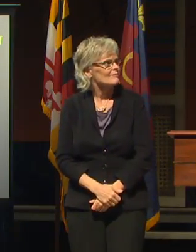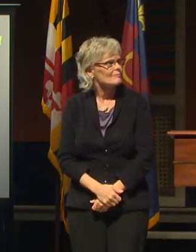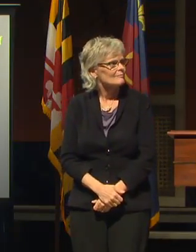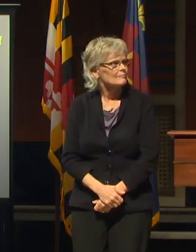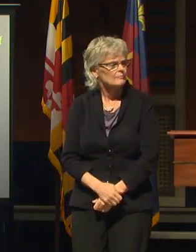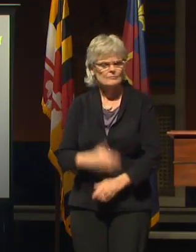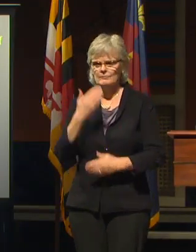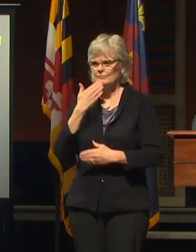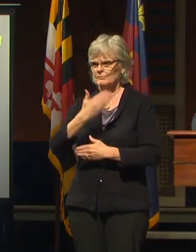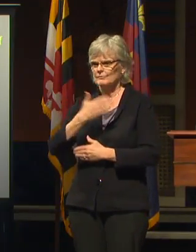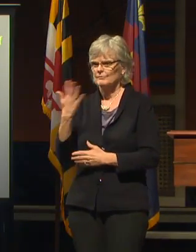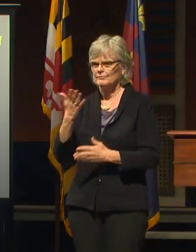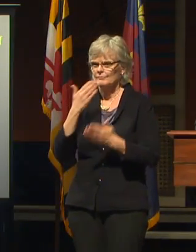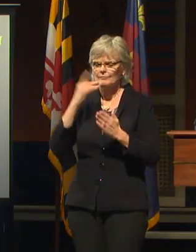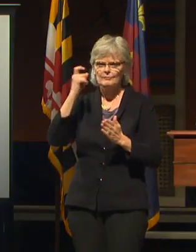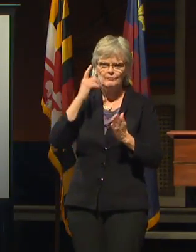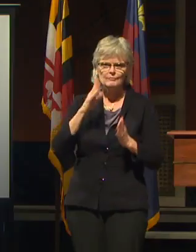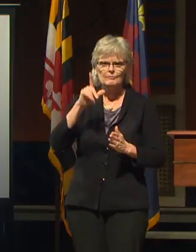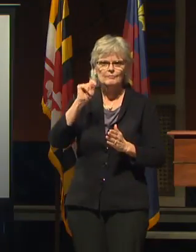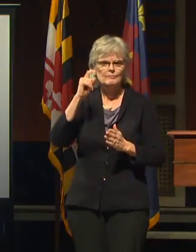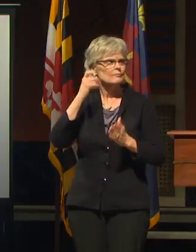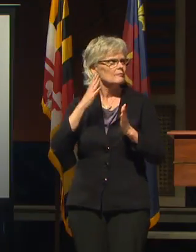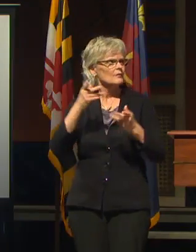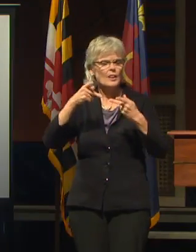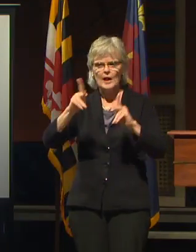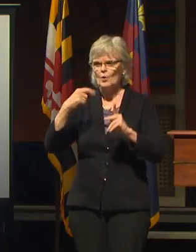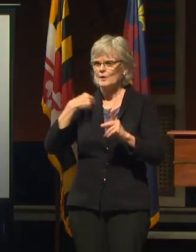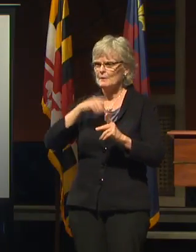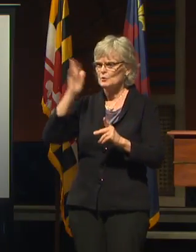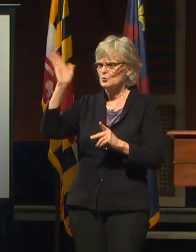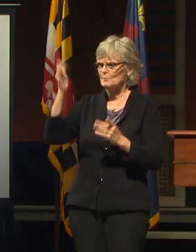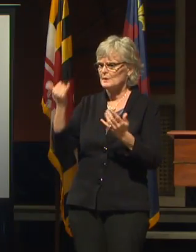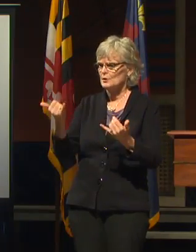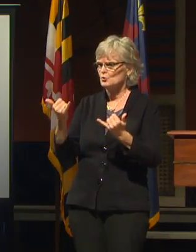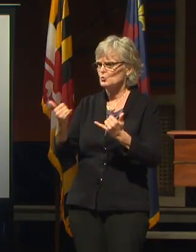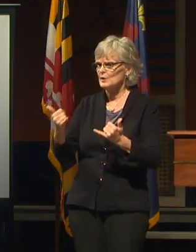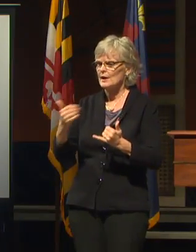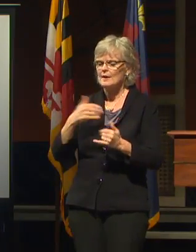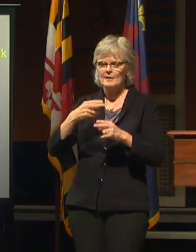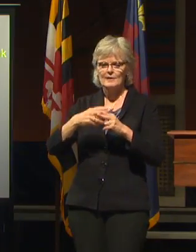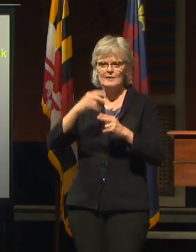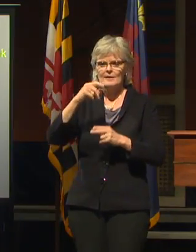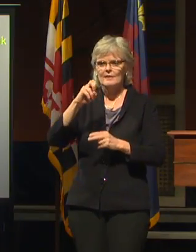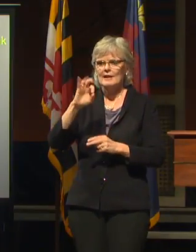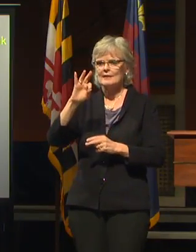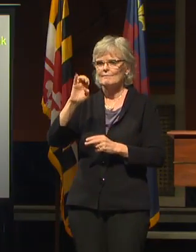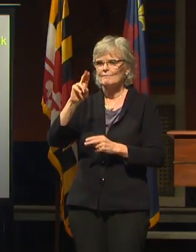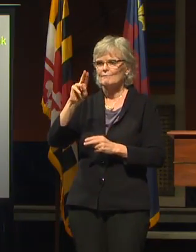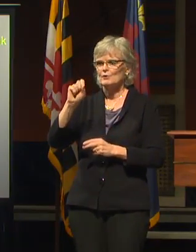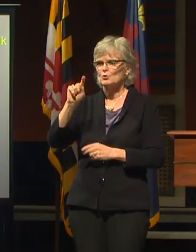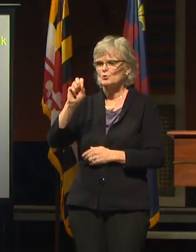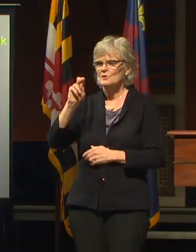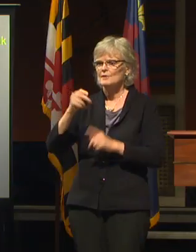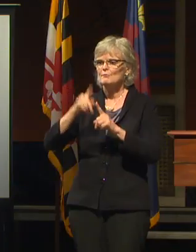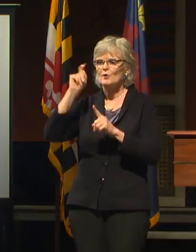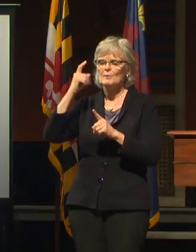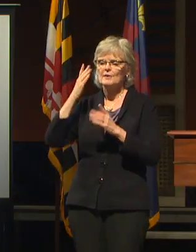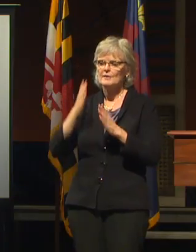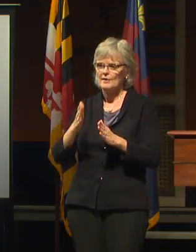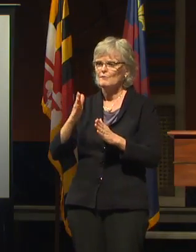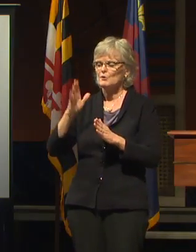Good morning. Thank you, Governor, Lieutenant Governor, for allowing me to speak today. My name is Glenn Fuston. I'm the Executive Director of the Governor's Office of Crime